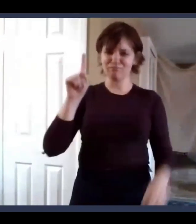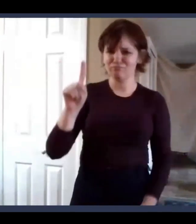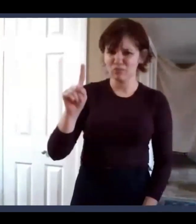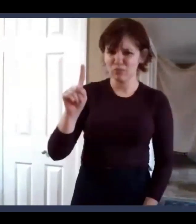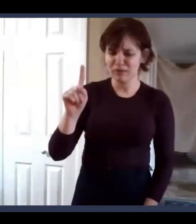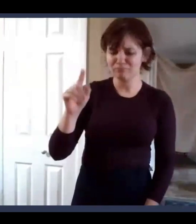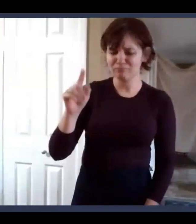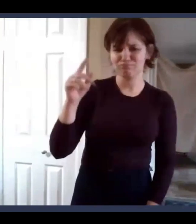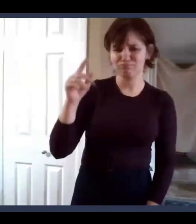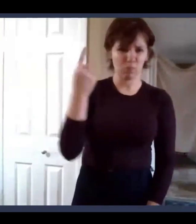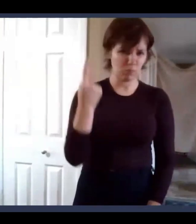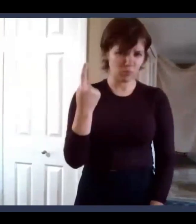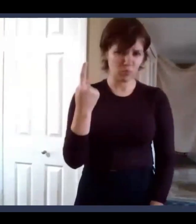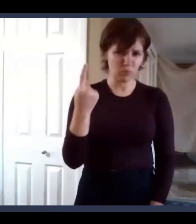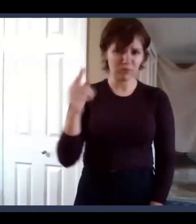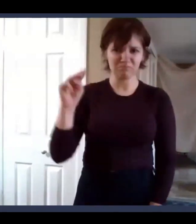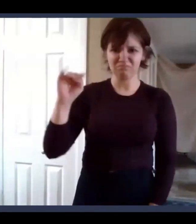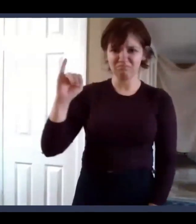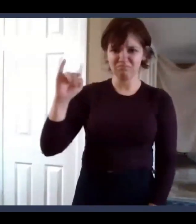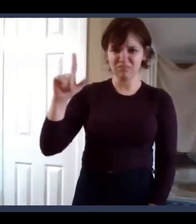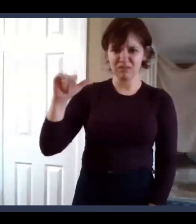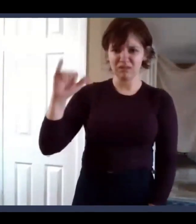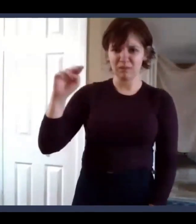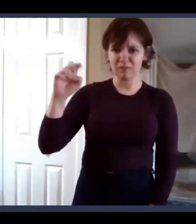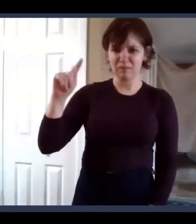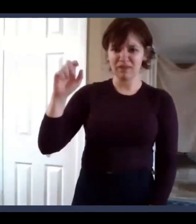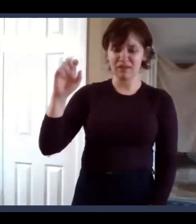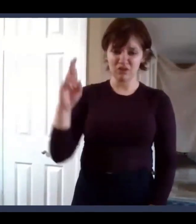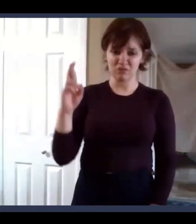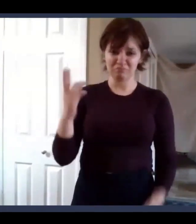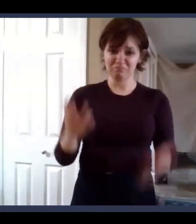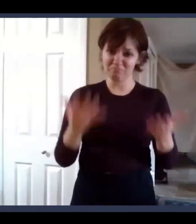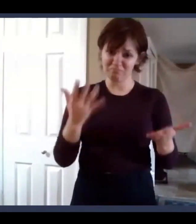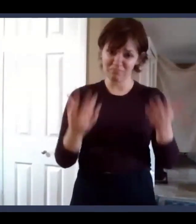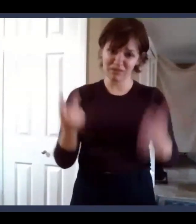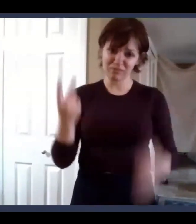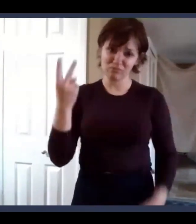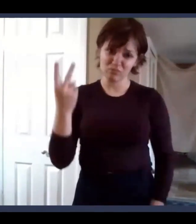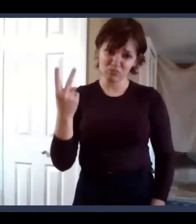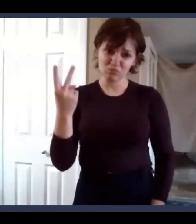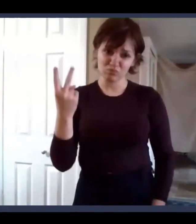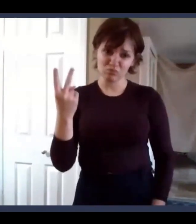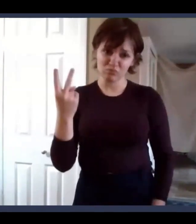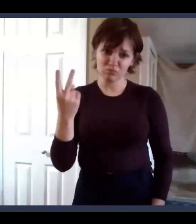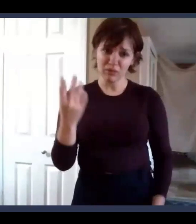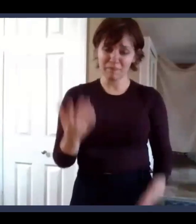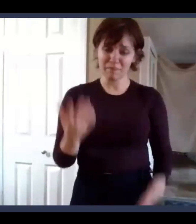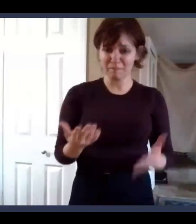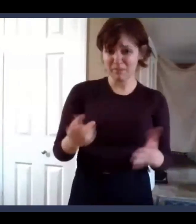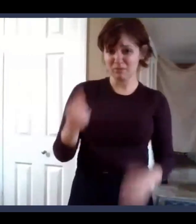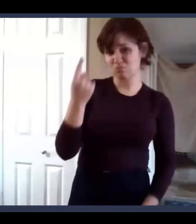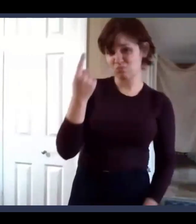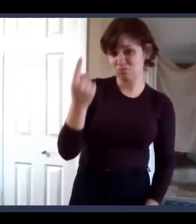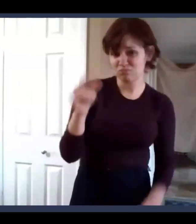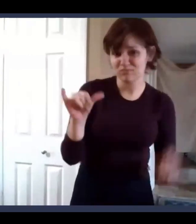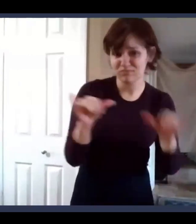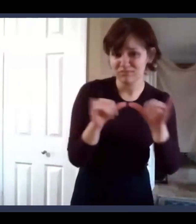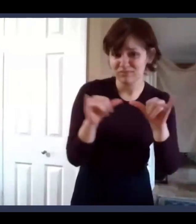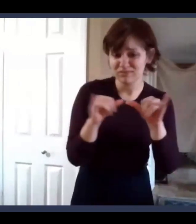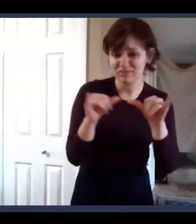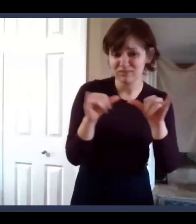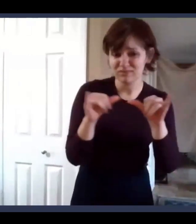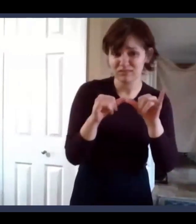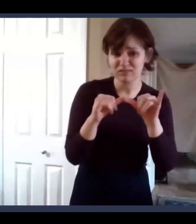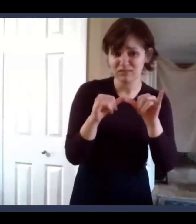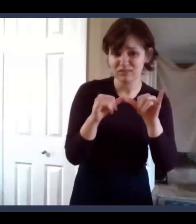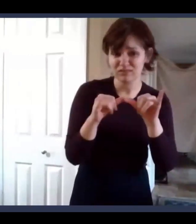largest ants are up to about 1.25 inches long, found in the tropics. You could take the